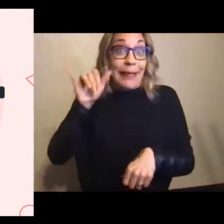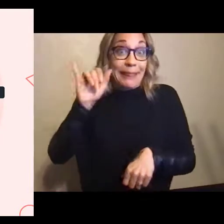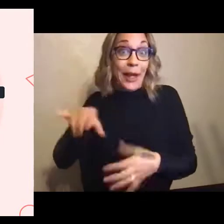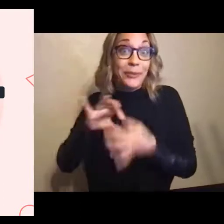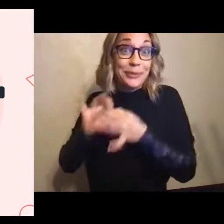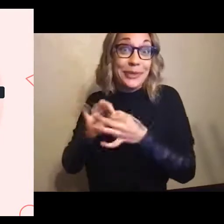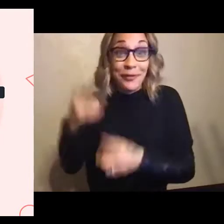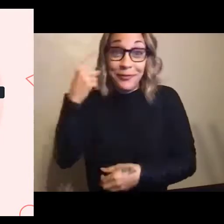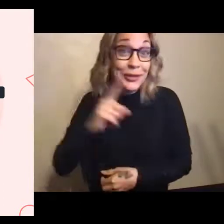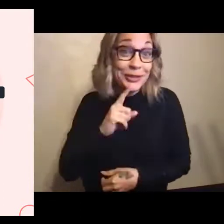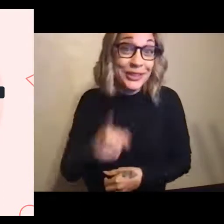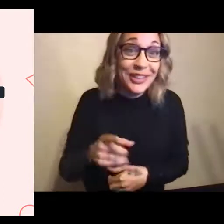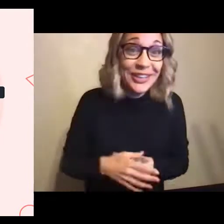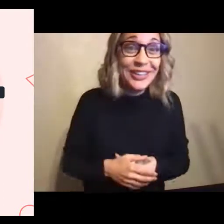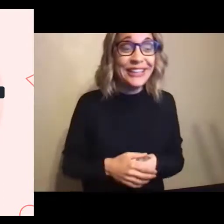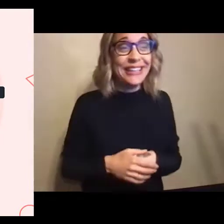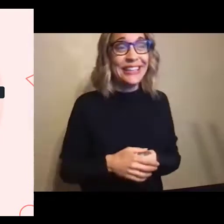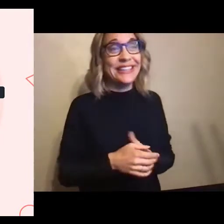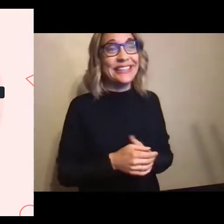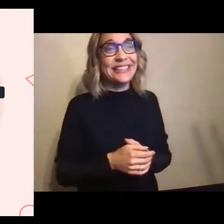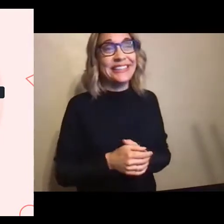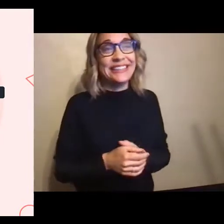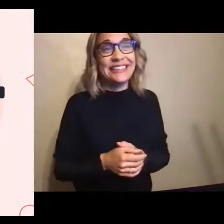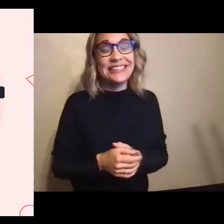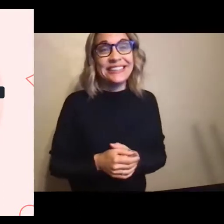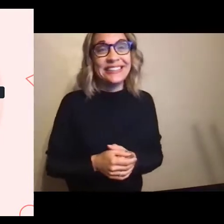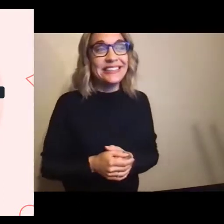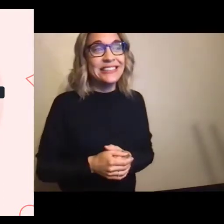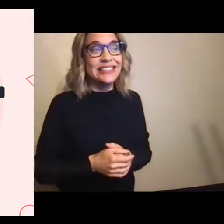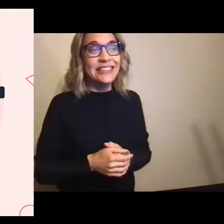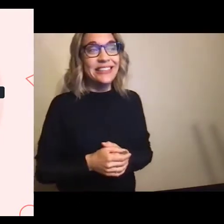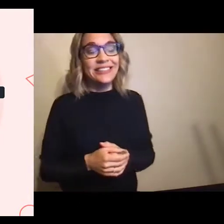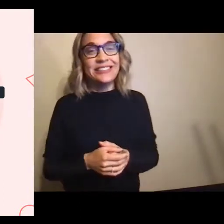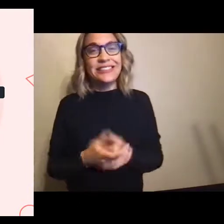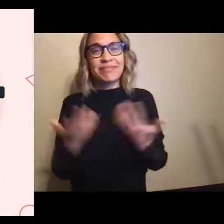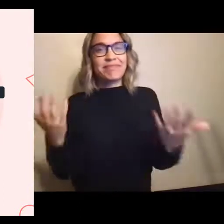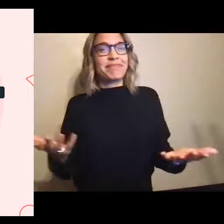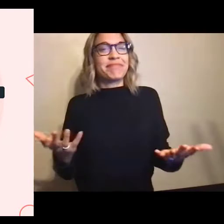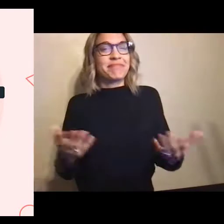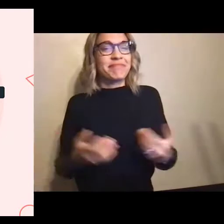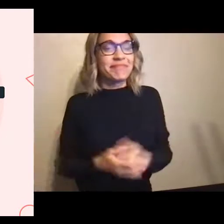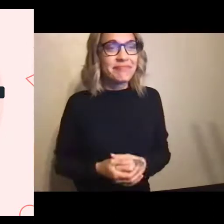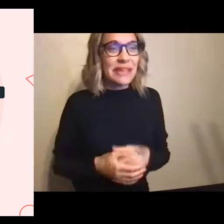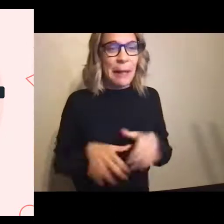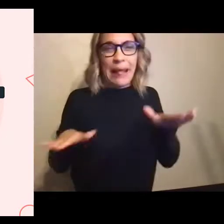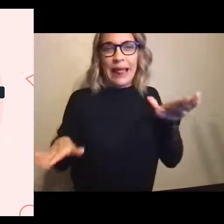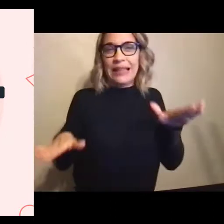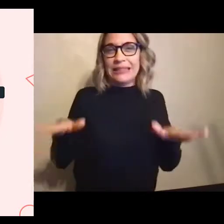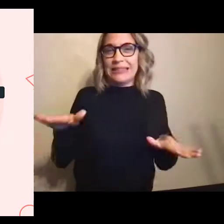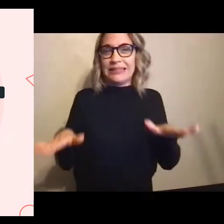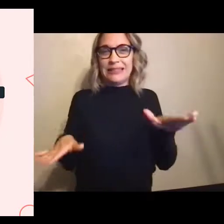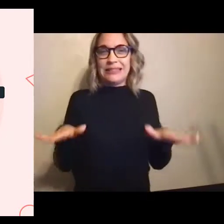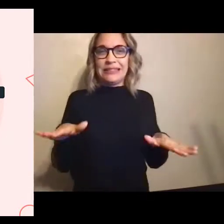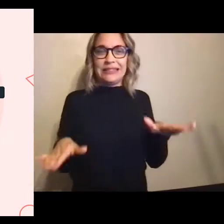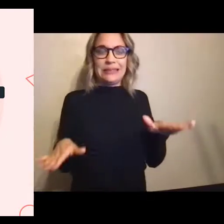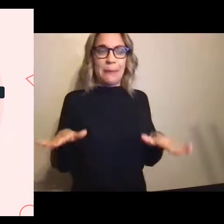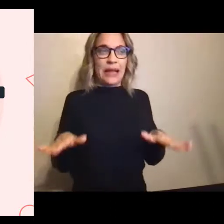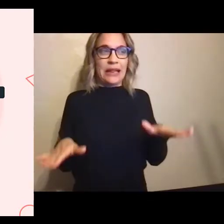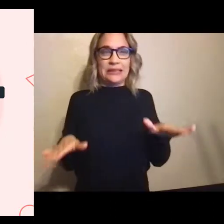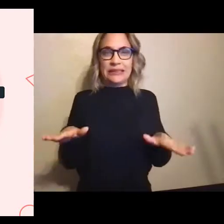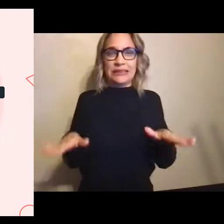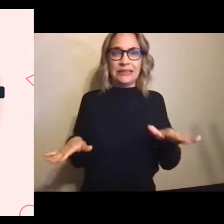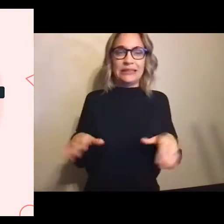invest time in, invest time into the relationship for sure to make sure it remains strong. So it's all